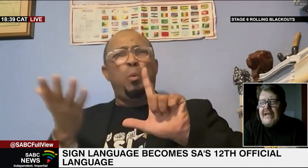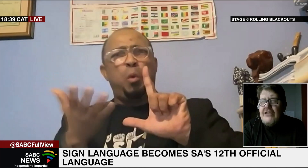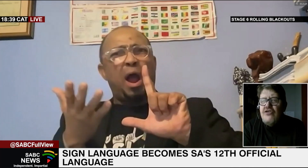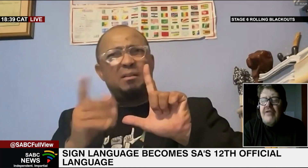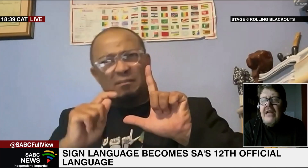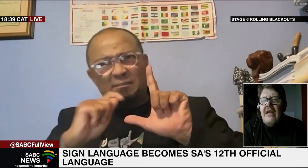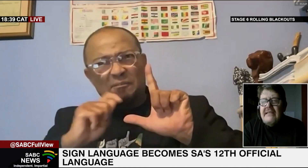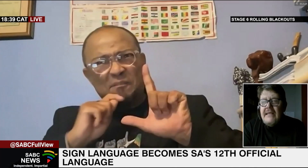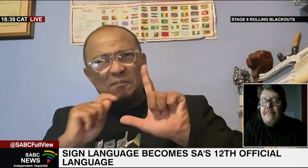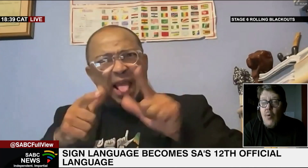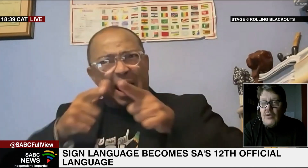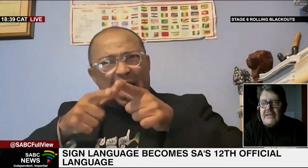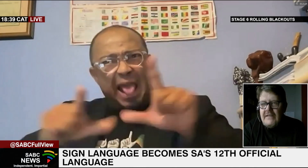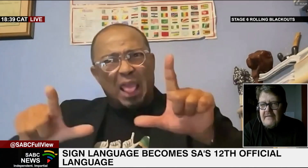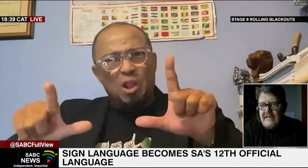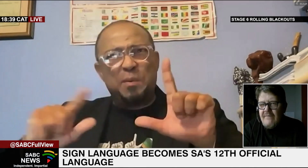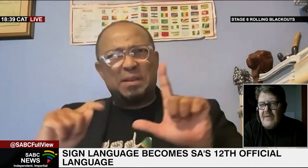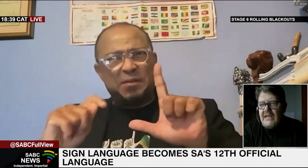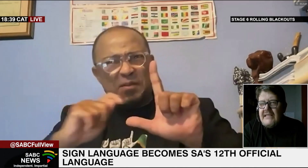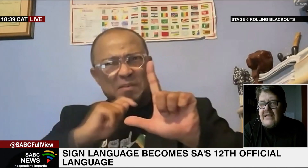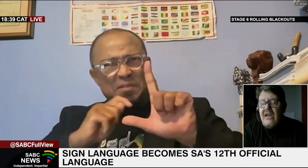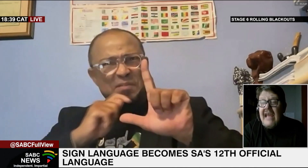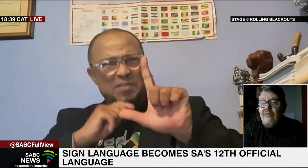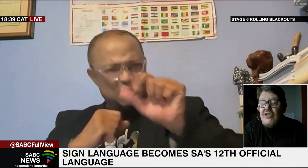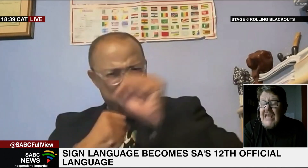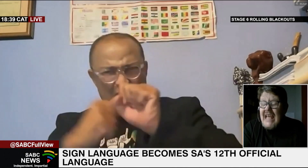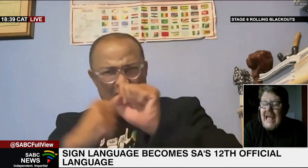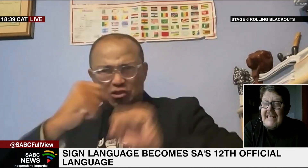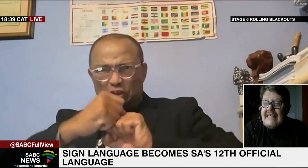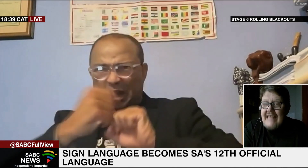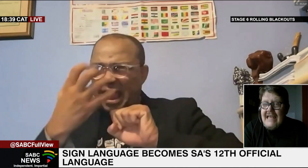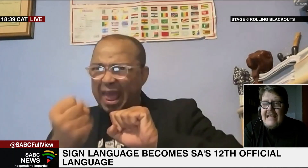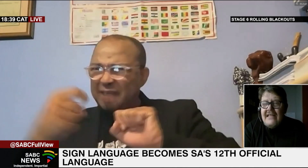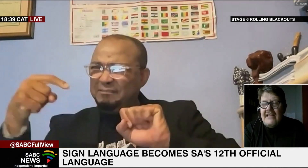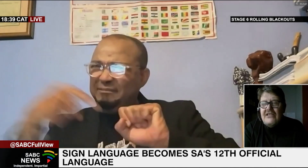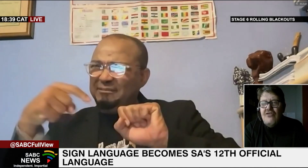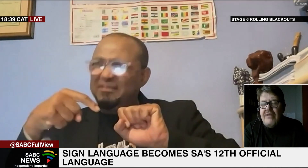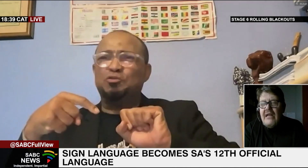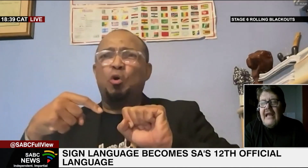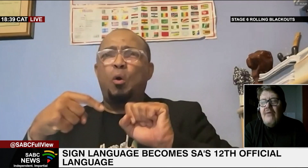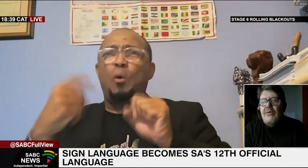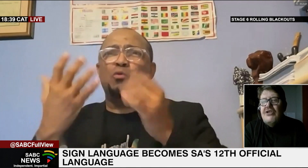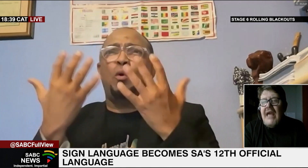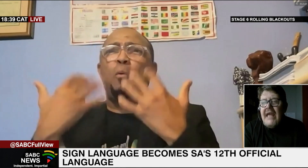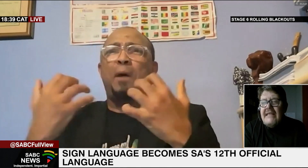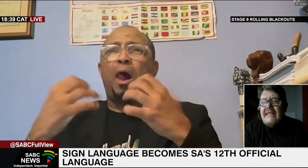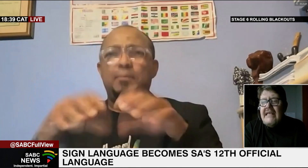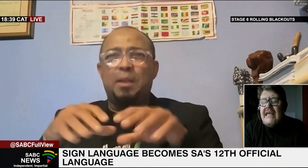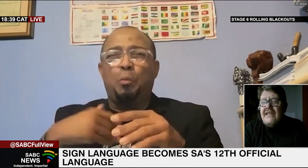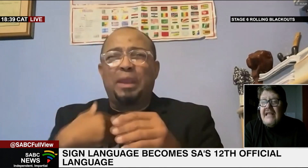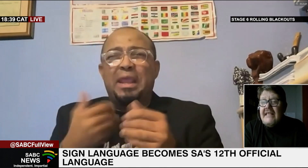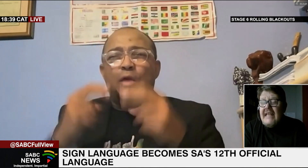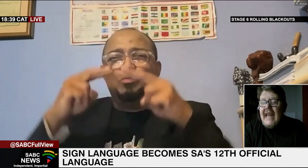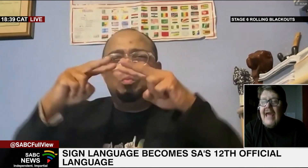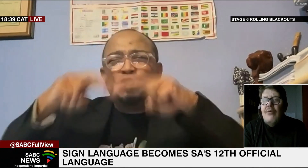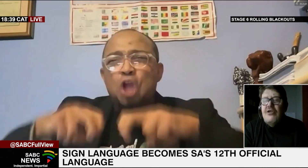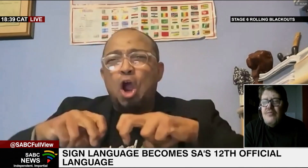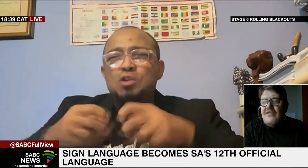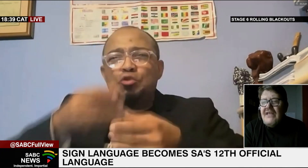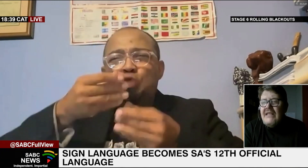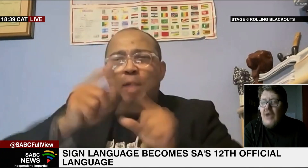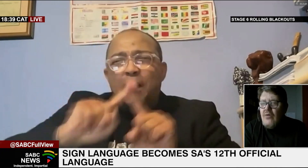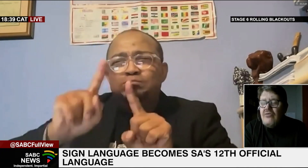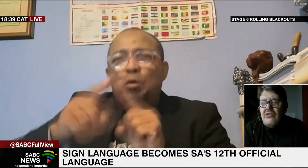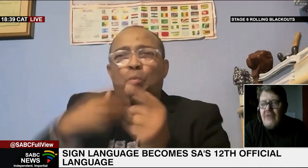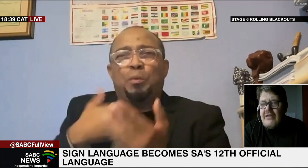Parliament really to realize the importance of South African Sign Language, understanding that it's a real language and that it's a language